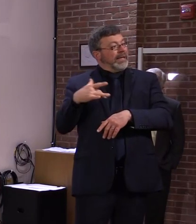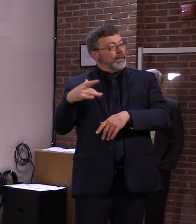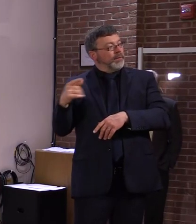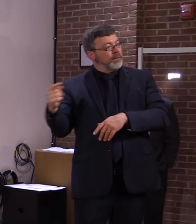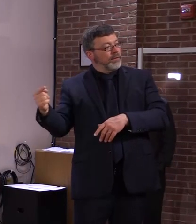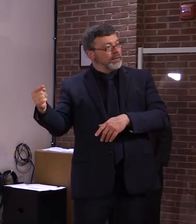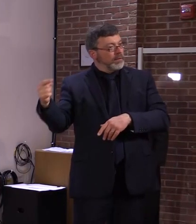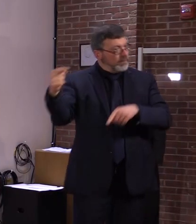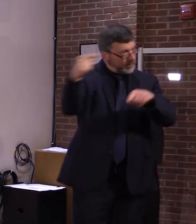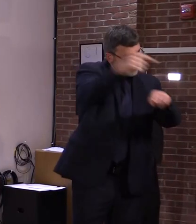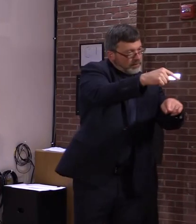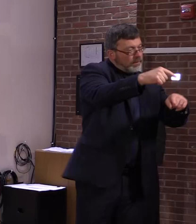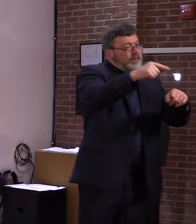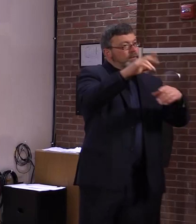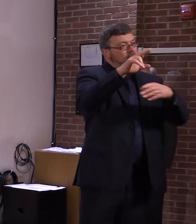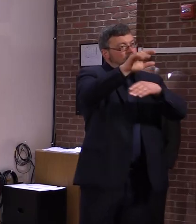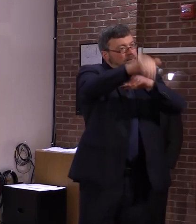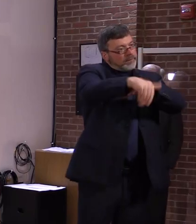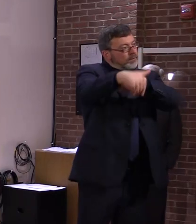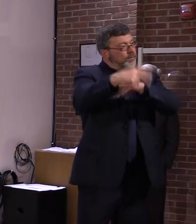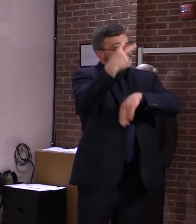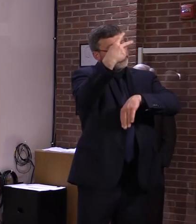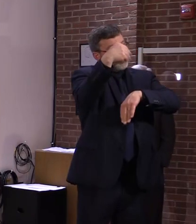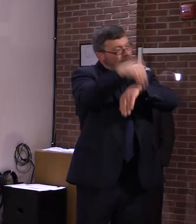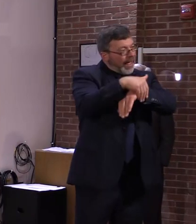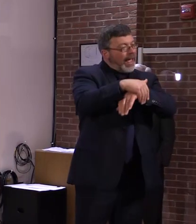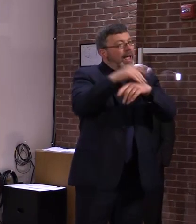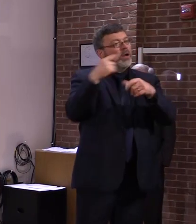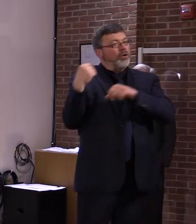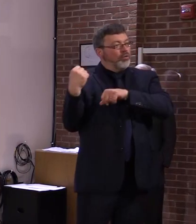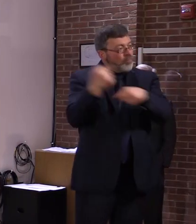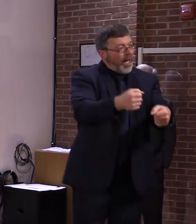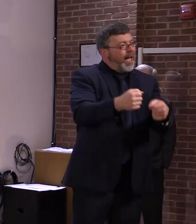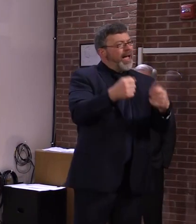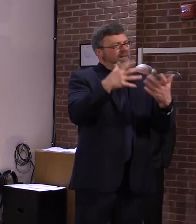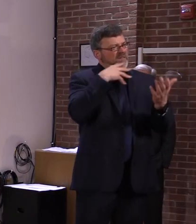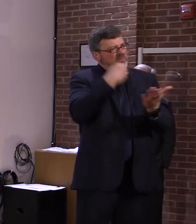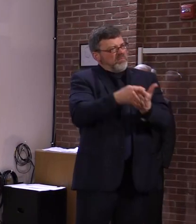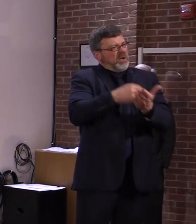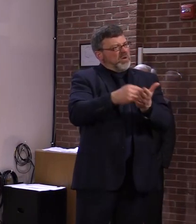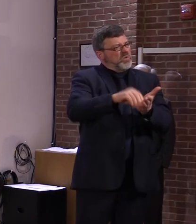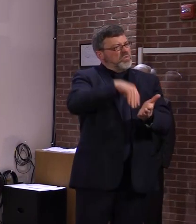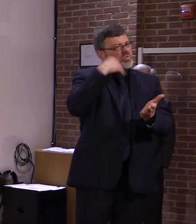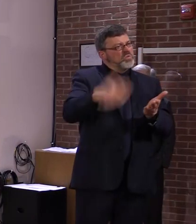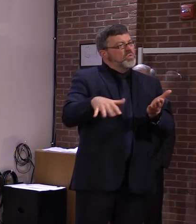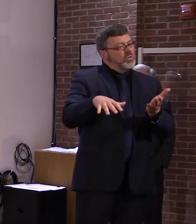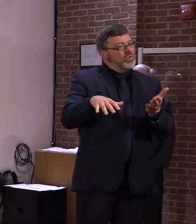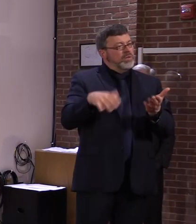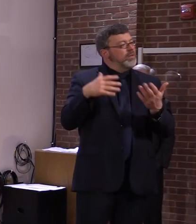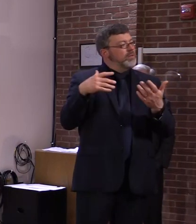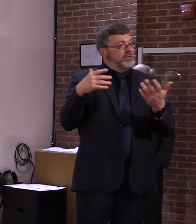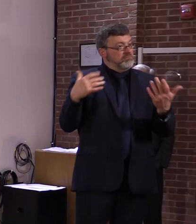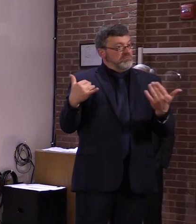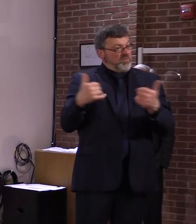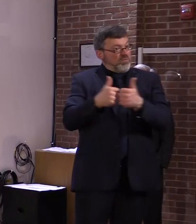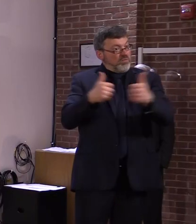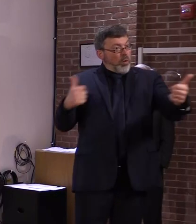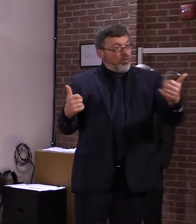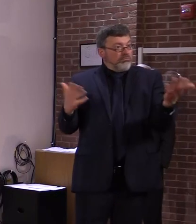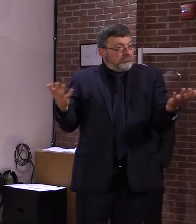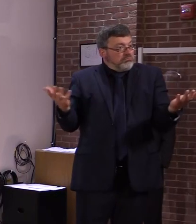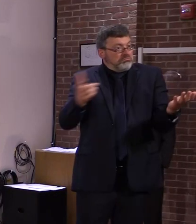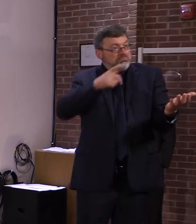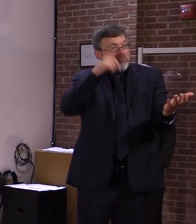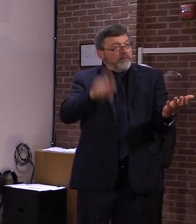involved. Do you have any sort of idea what the state has saved in 14 months doing a whole lot more